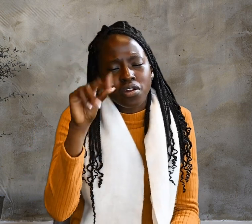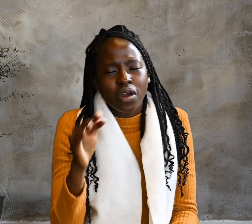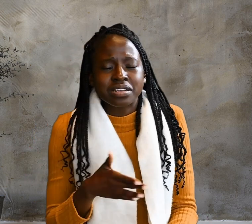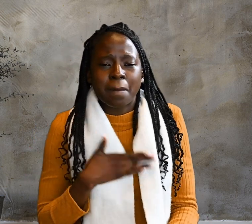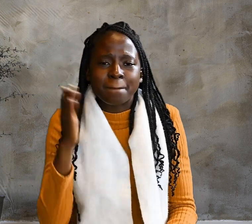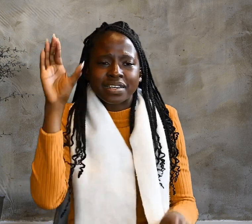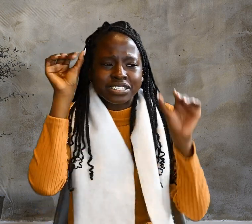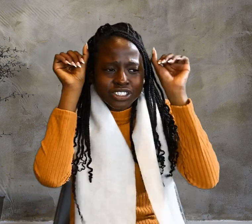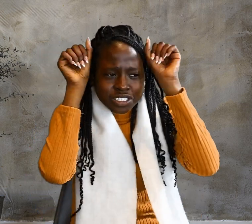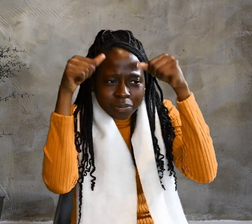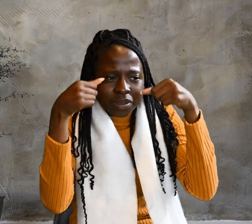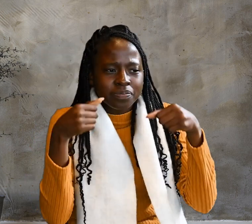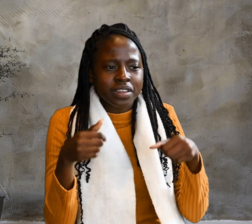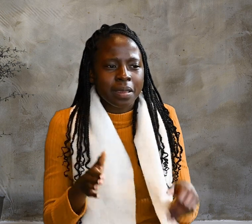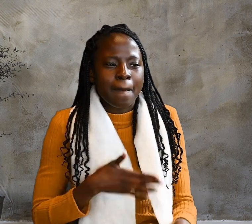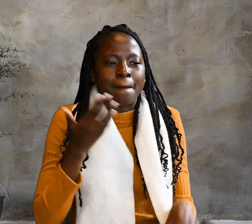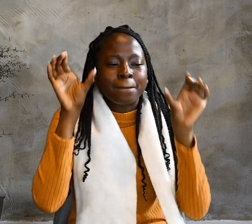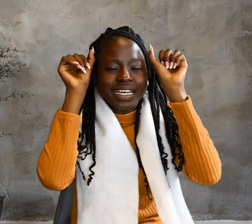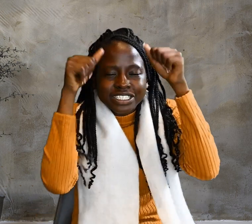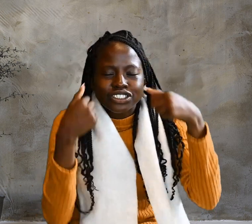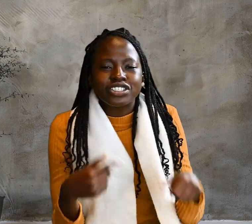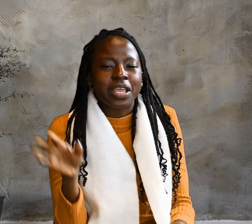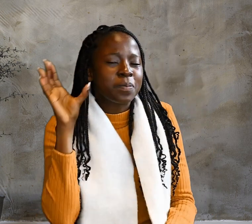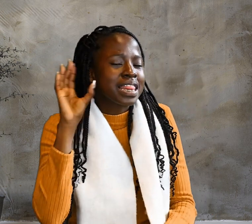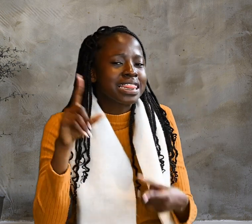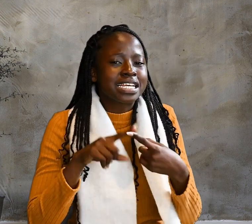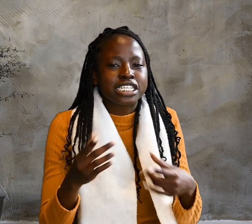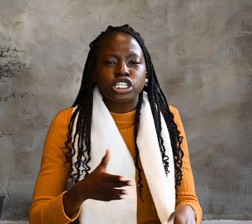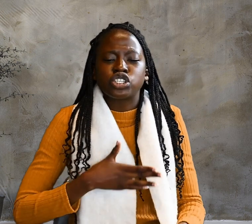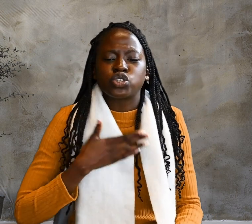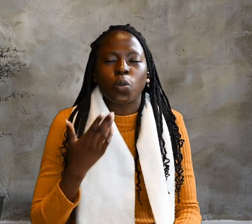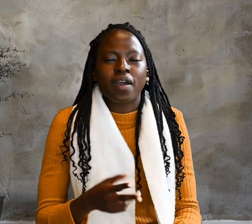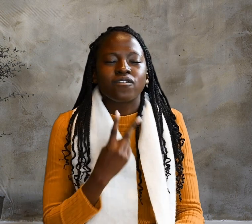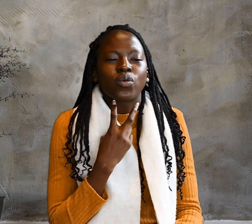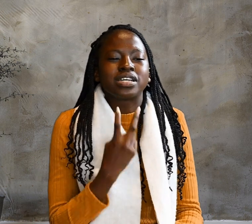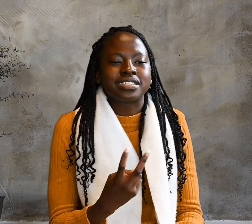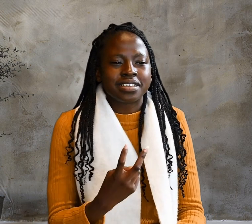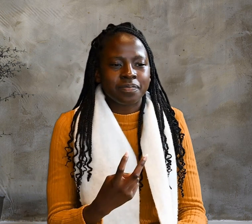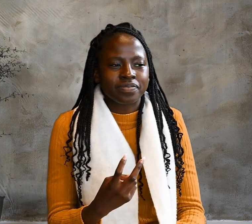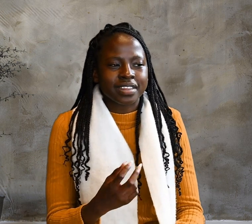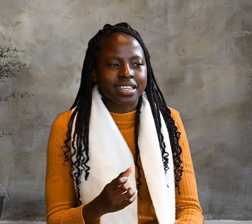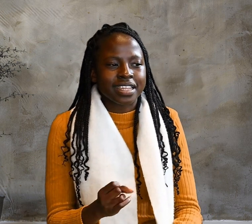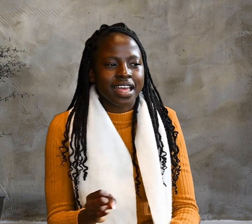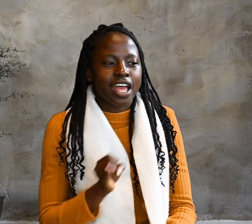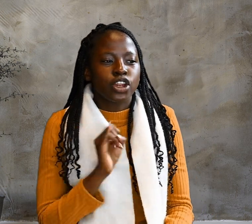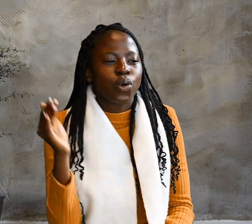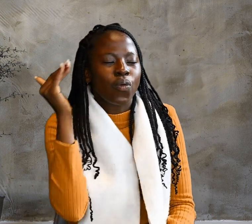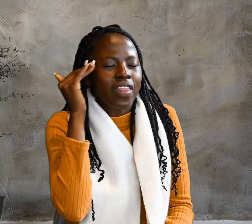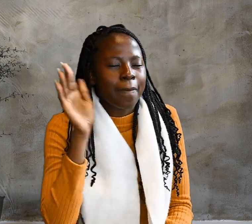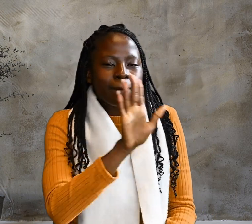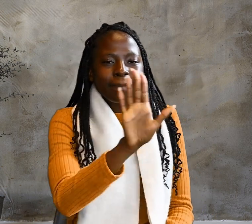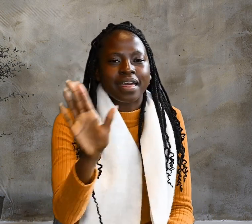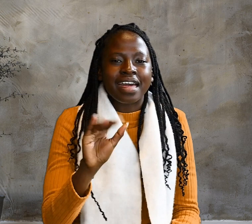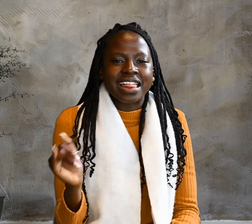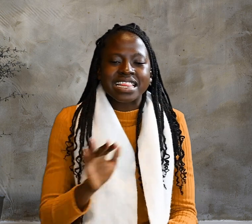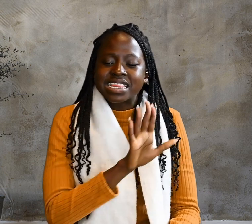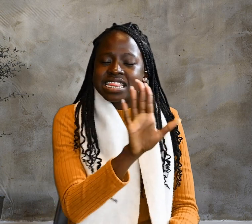not my sheep. My sheep listens to my voice. I know them and they follow